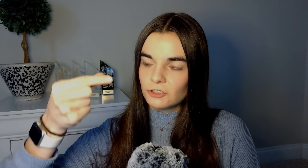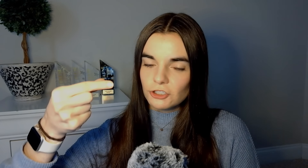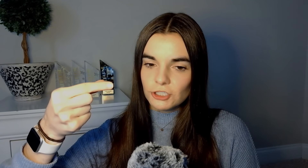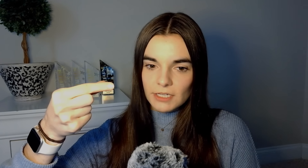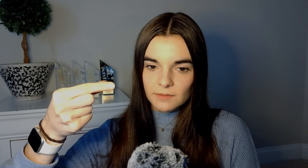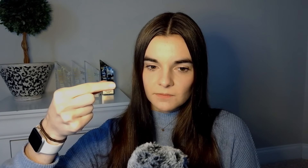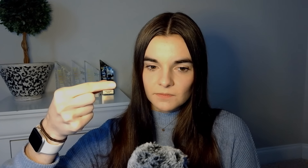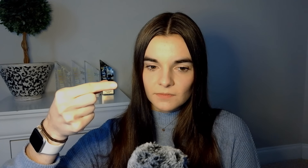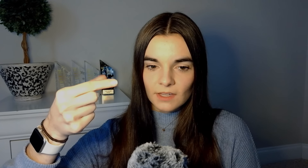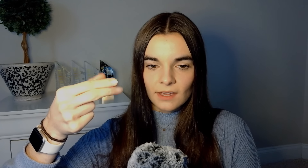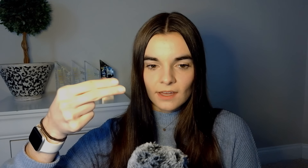G,